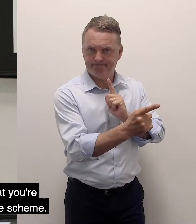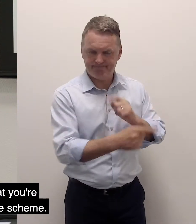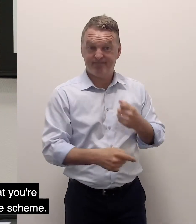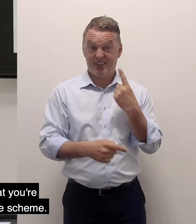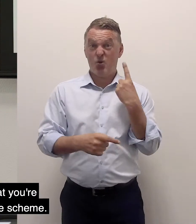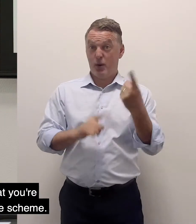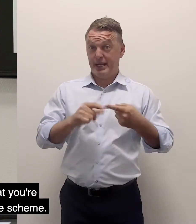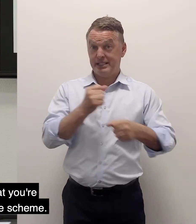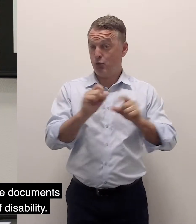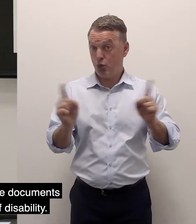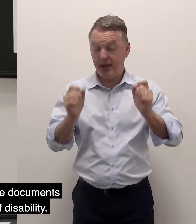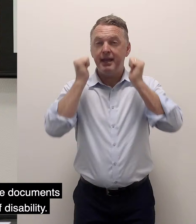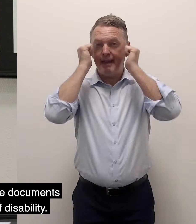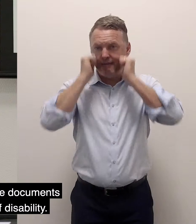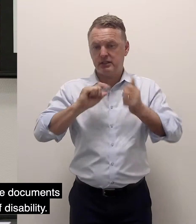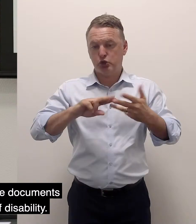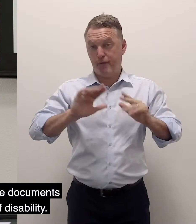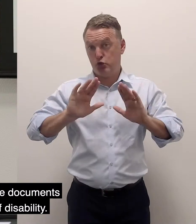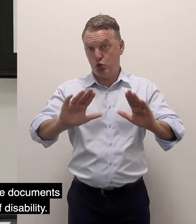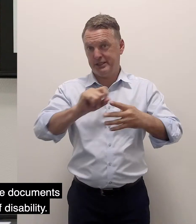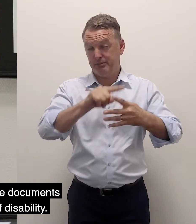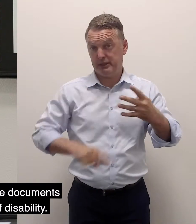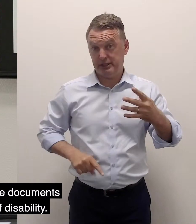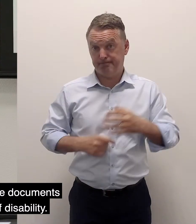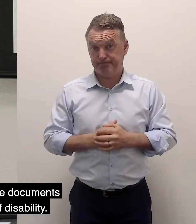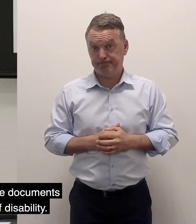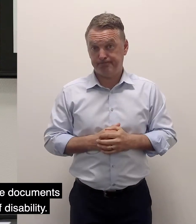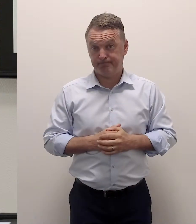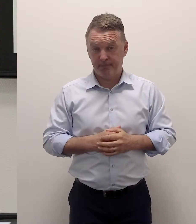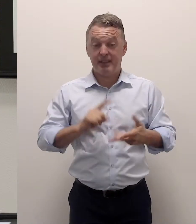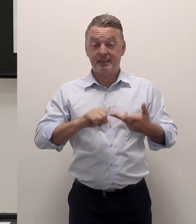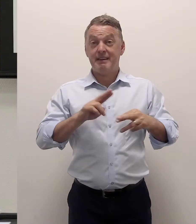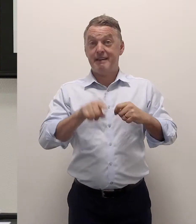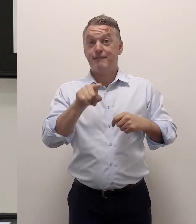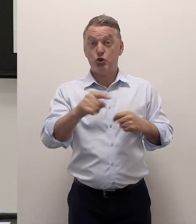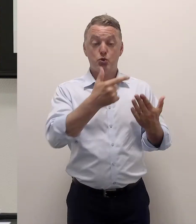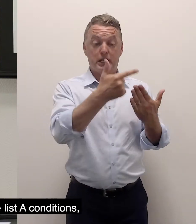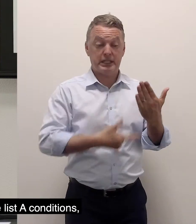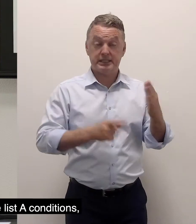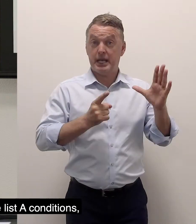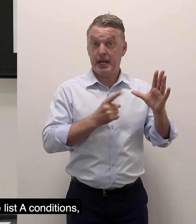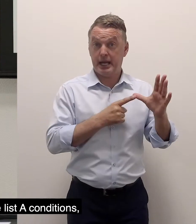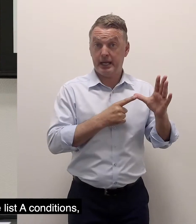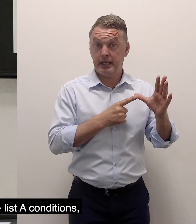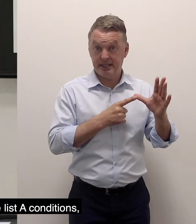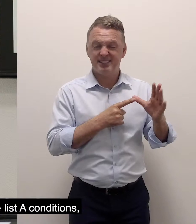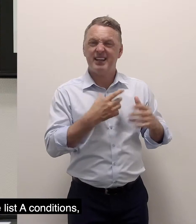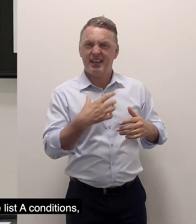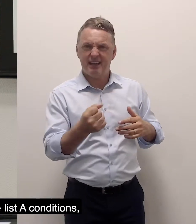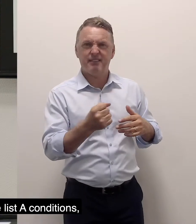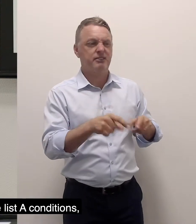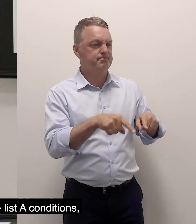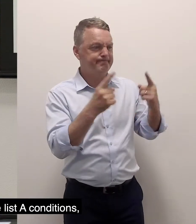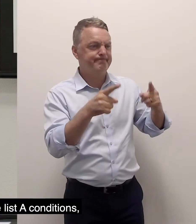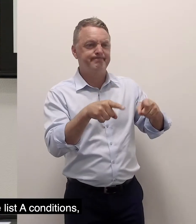you're eligible for the scheme. And one of those documents is evidence of disability. Now, if you're on the